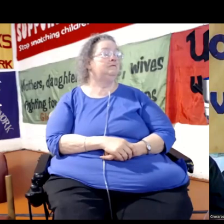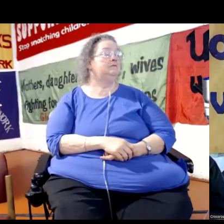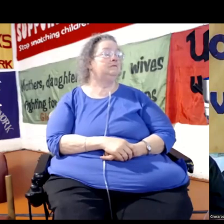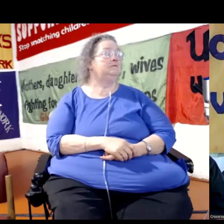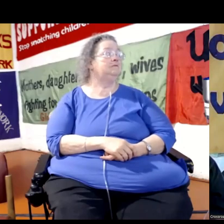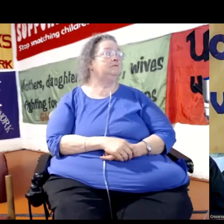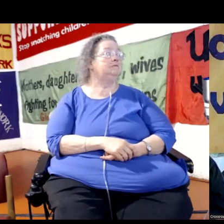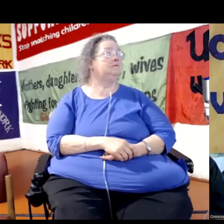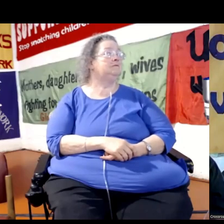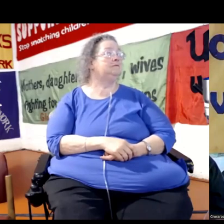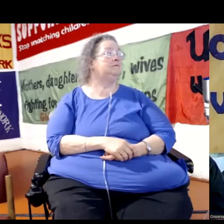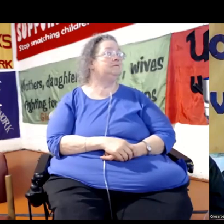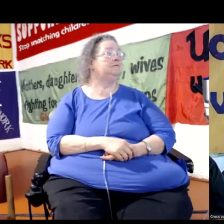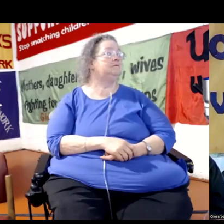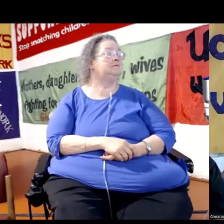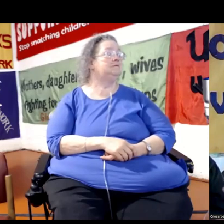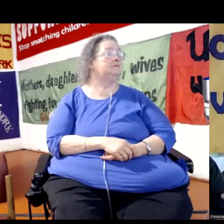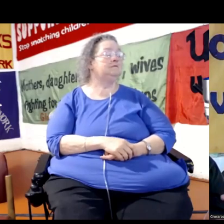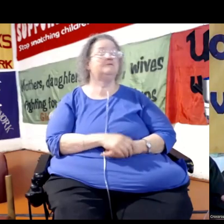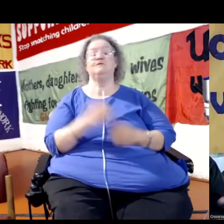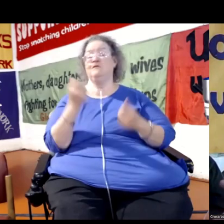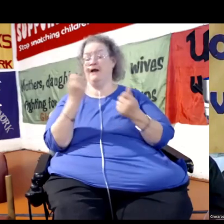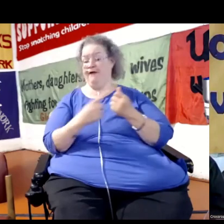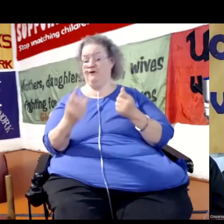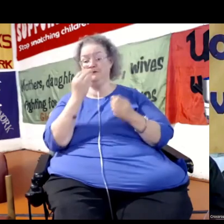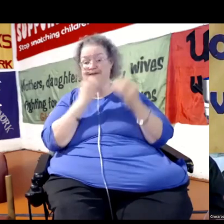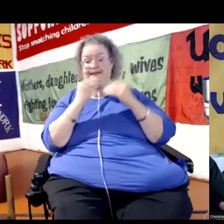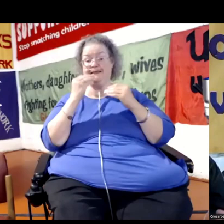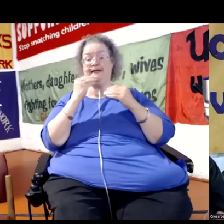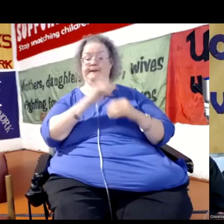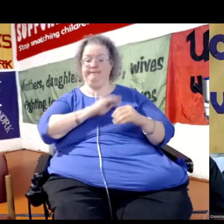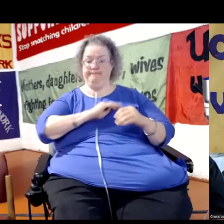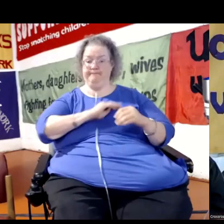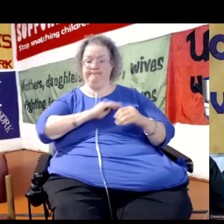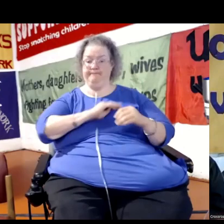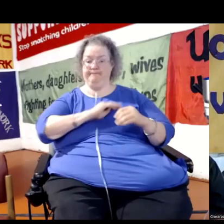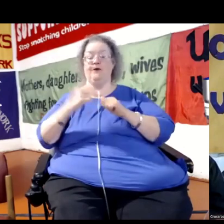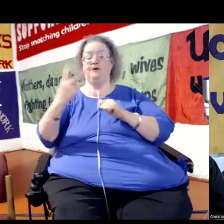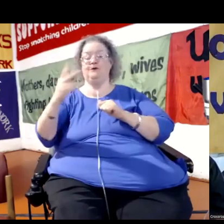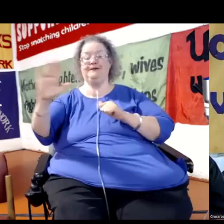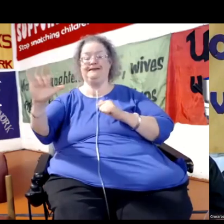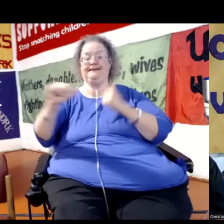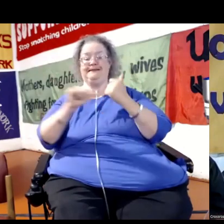eating. The mayor, his aide, two of his aides, as a matter of fact,